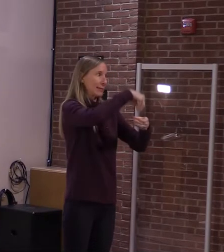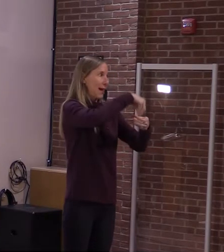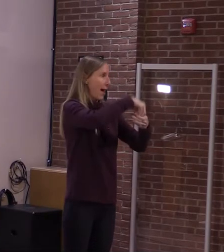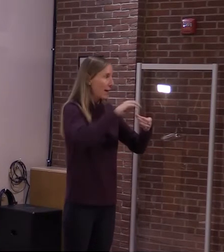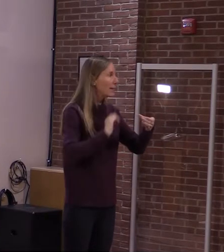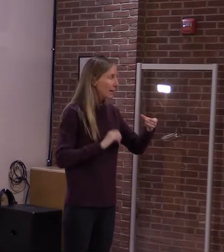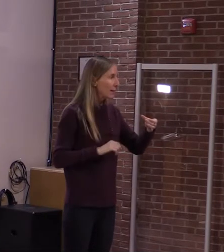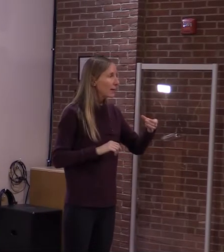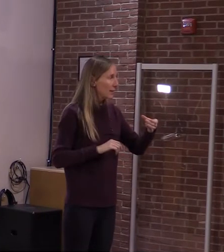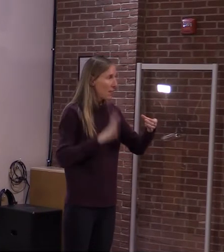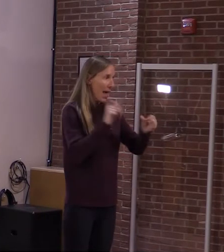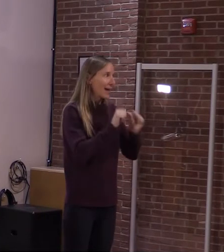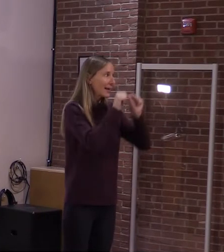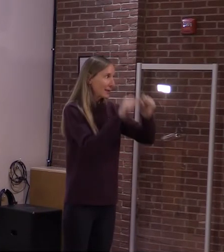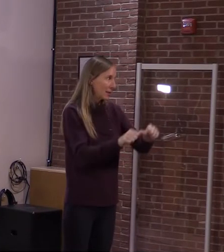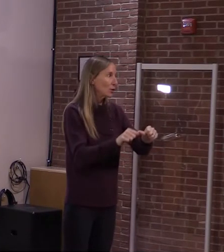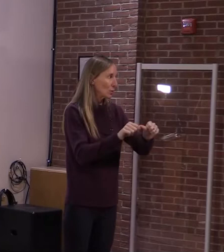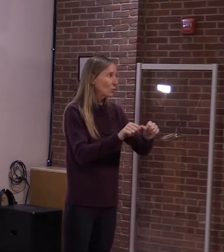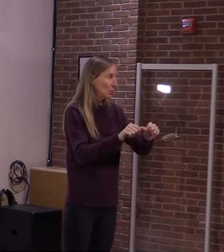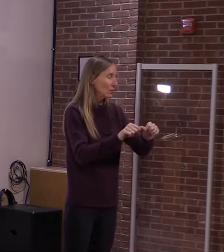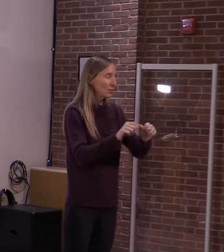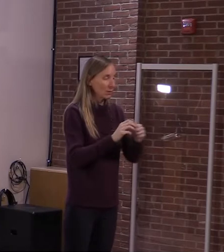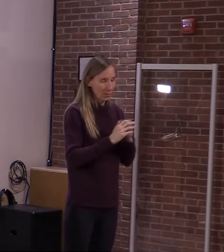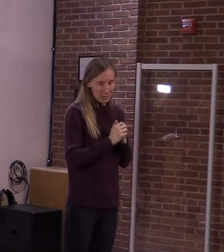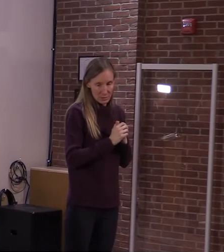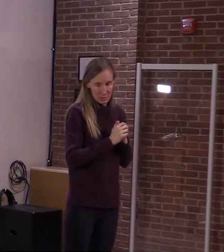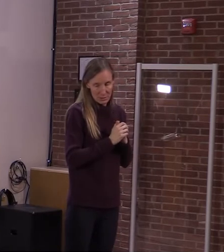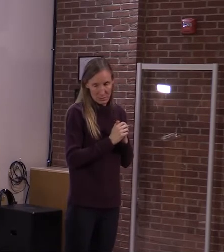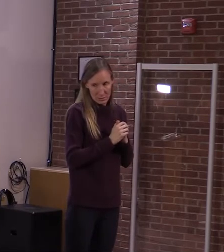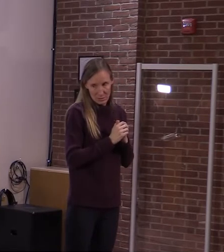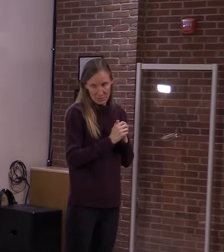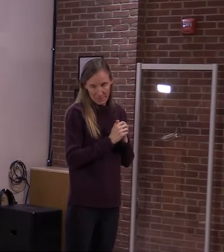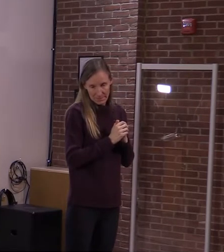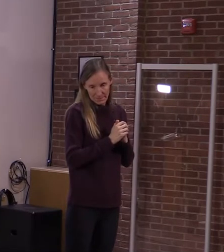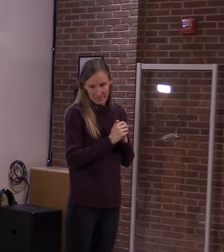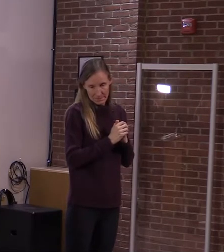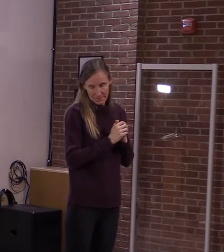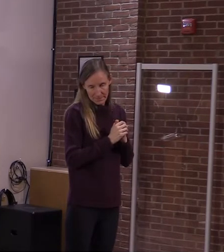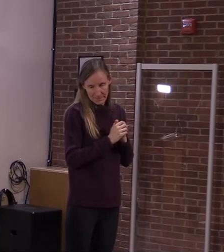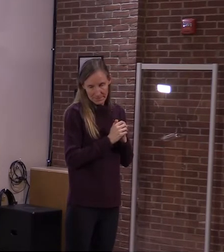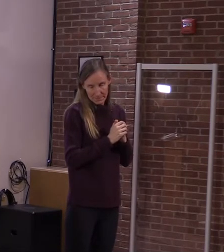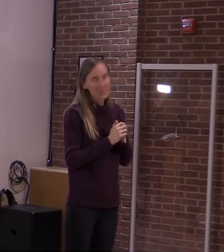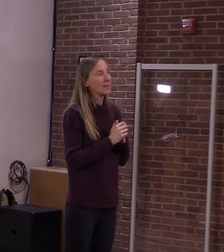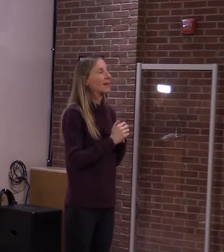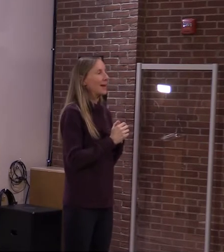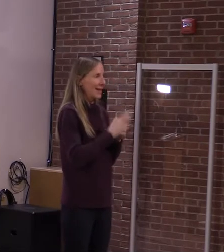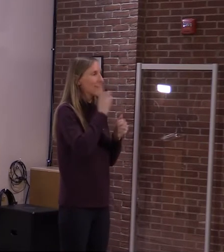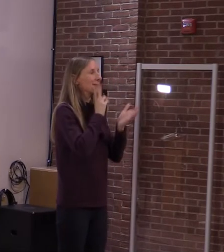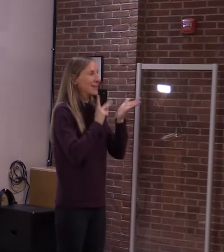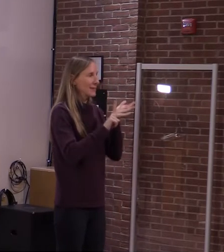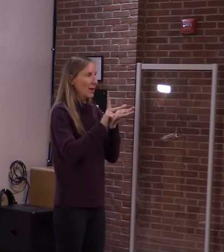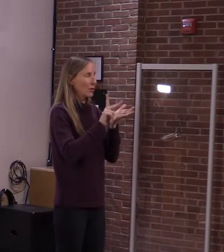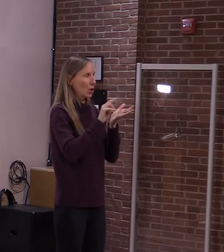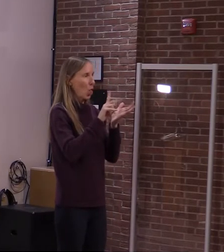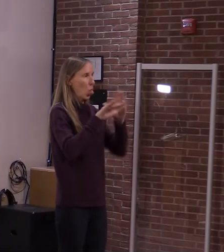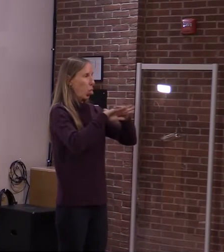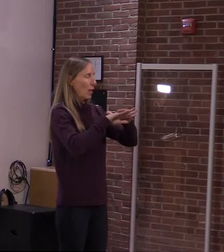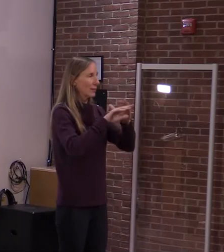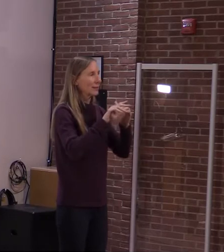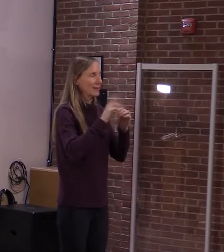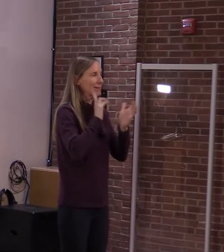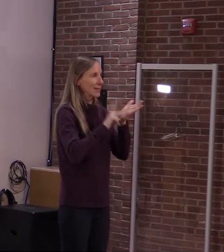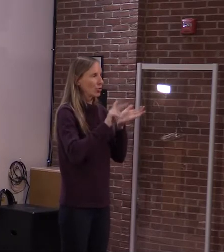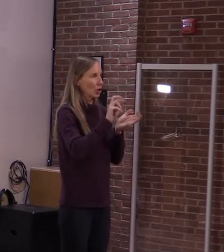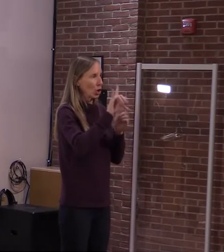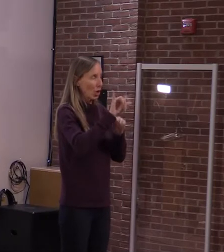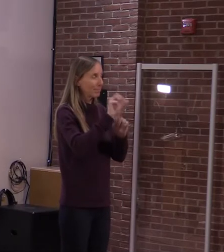that continues to be the case. Yes, Governor, you're correct.